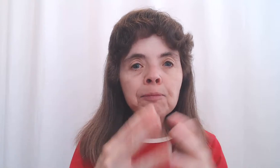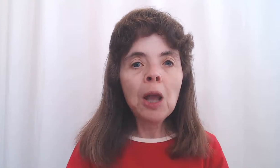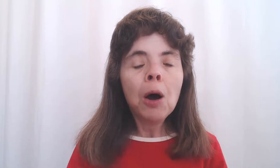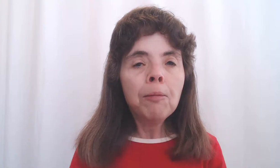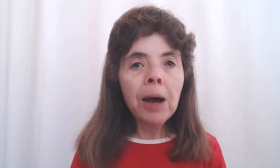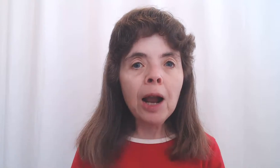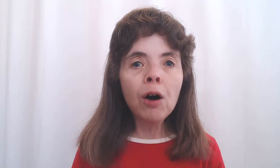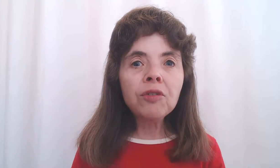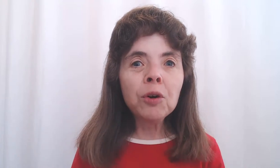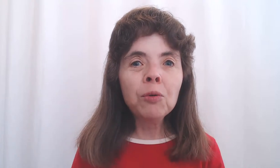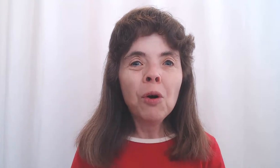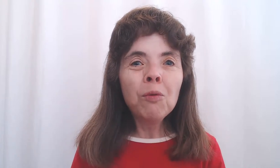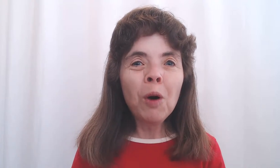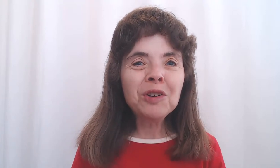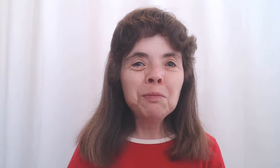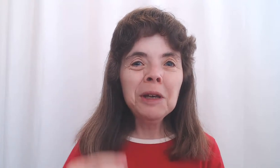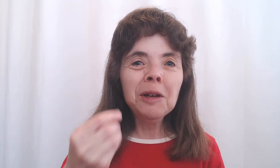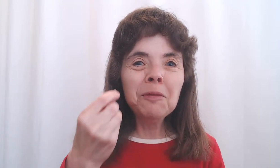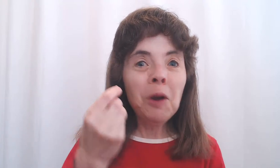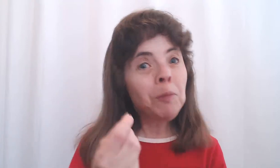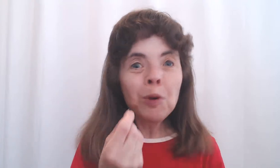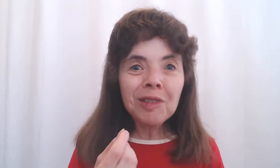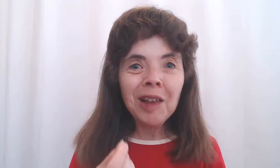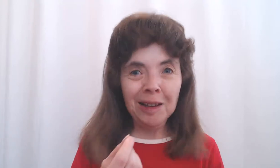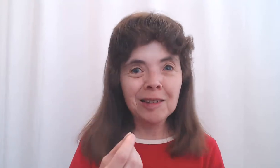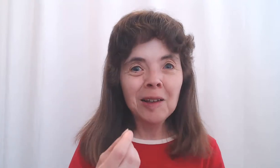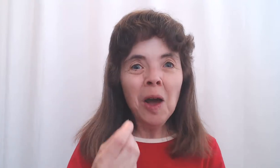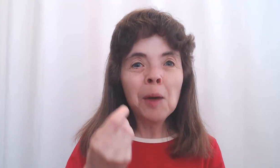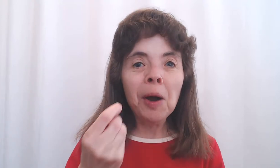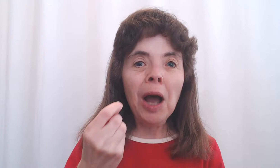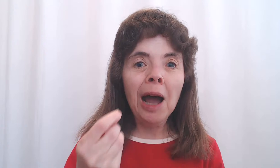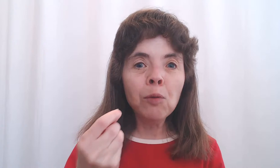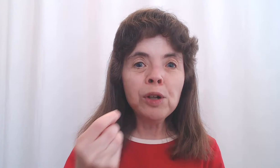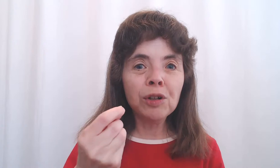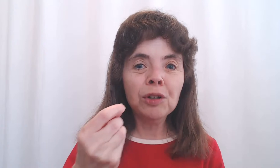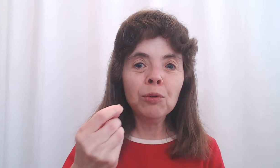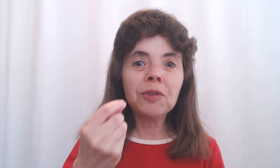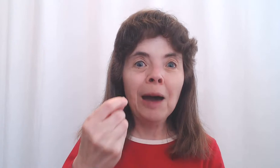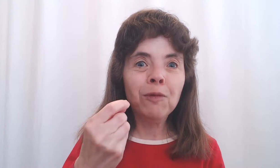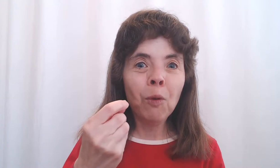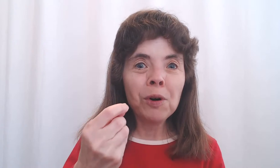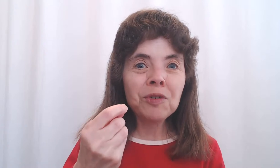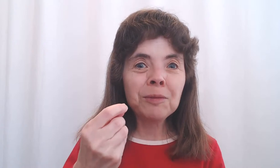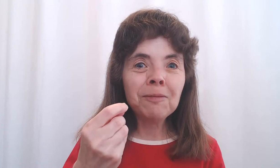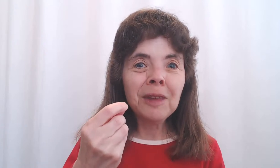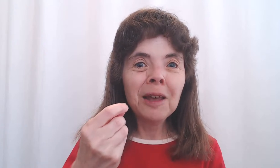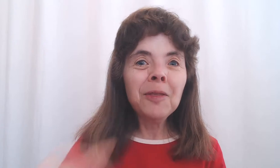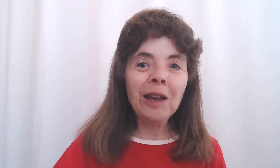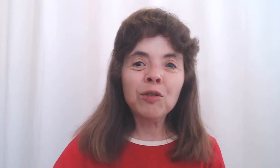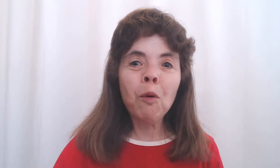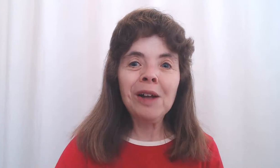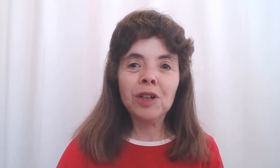But I also want to be very precise about how we should use that force. Thanks for watching.